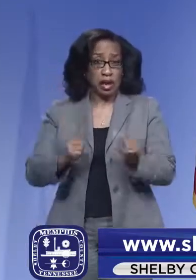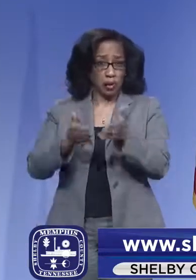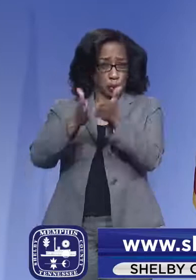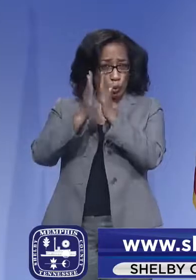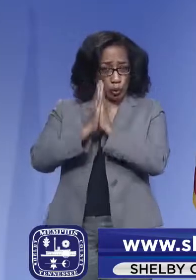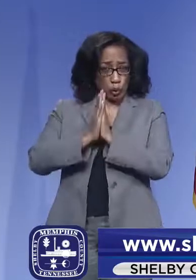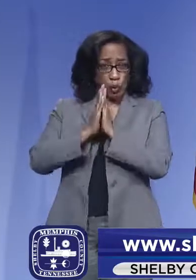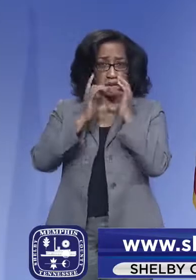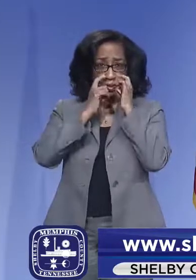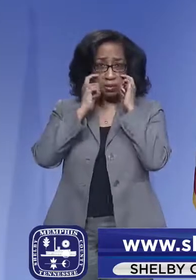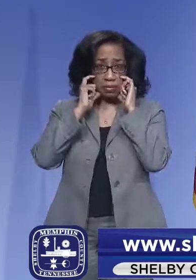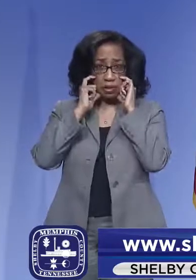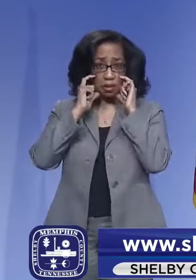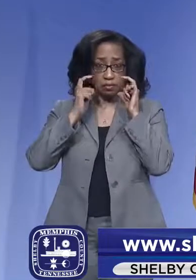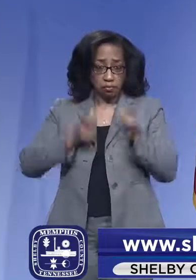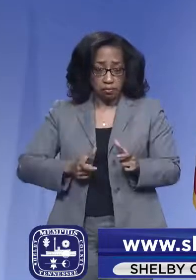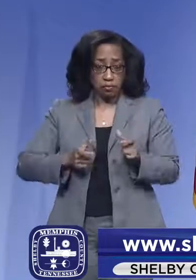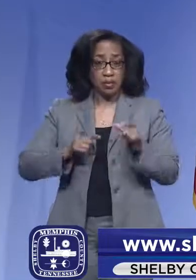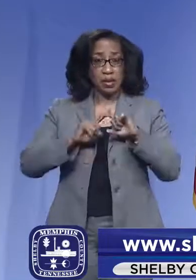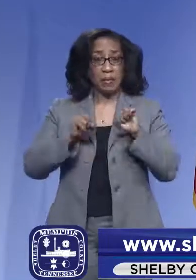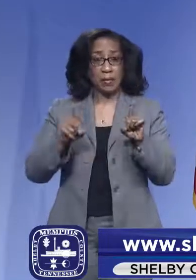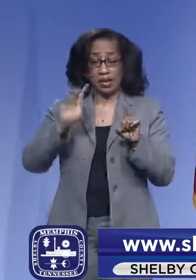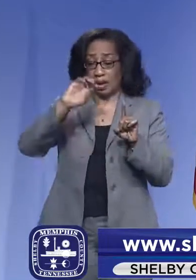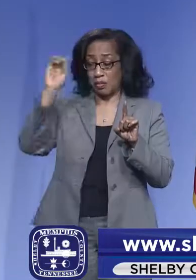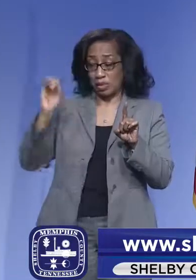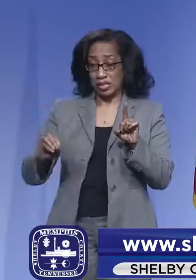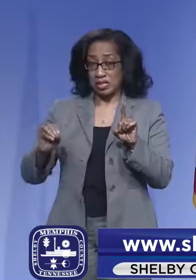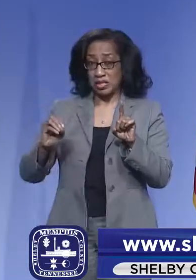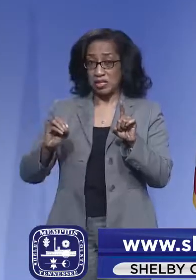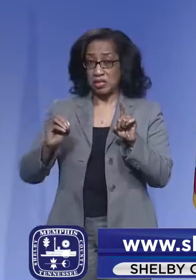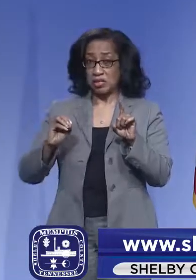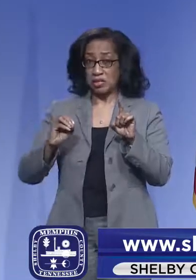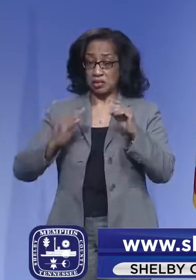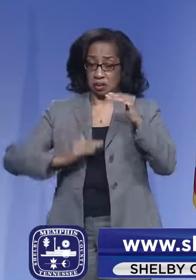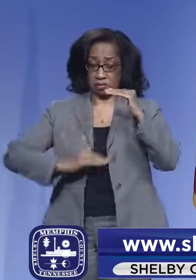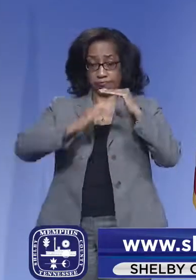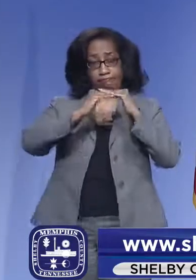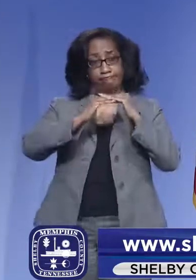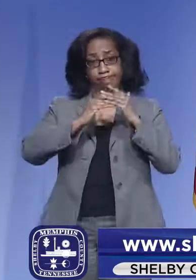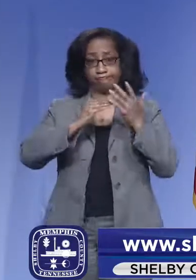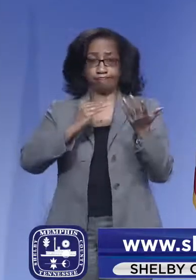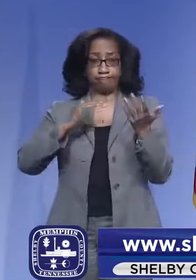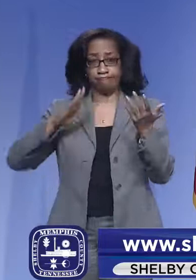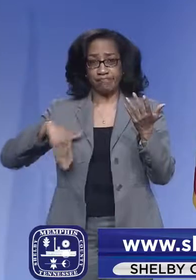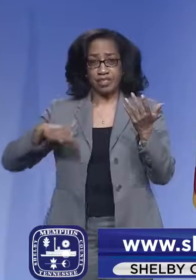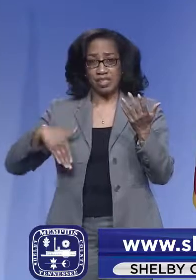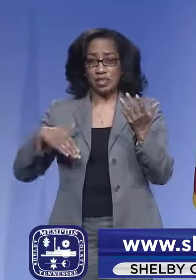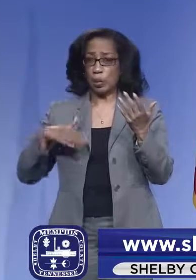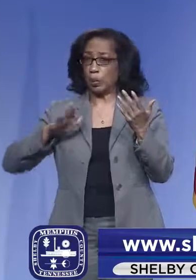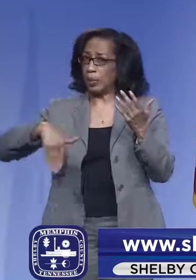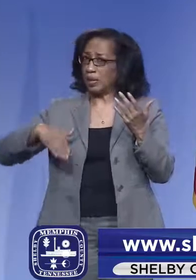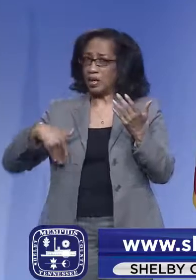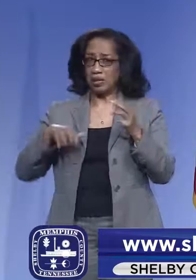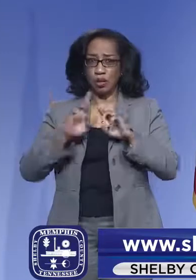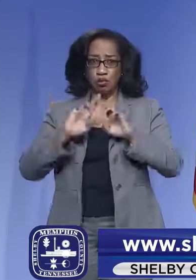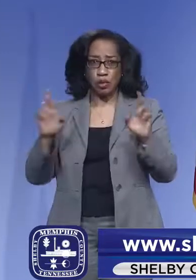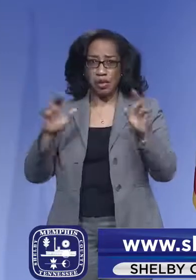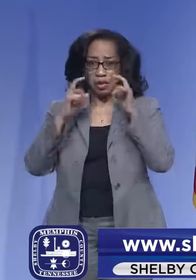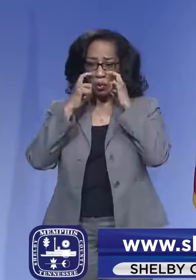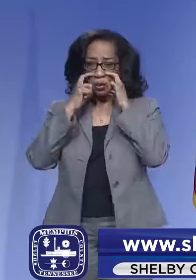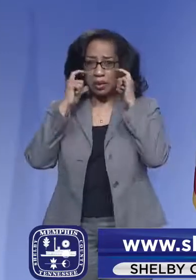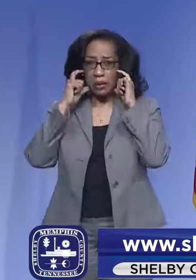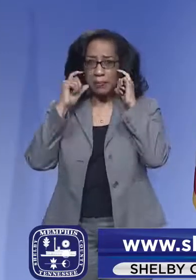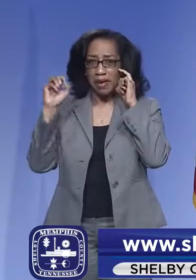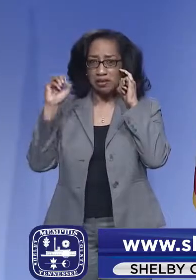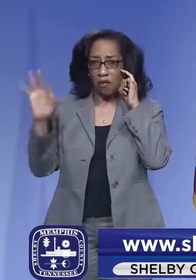remember, our percentage is not as high as some other communities. And so we're not there yet to the point where it's reasonable